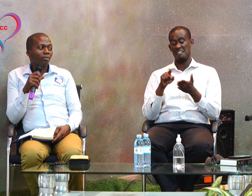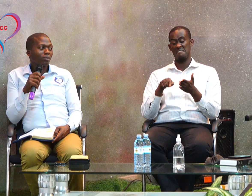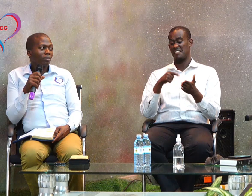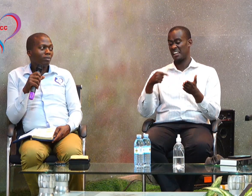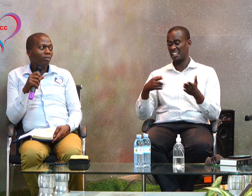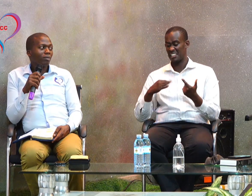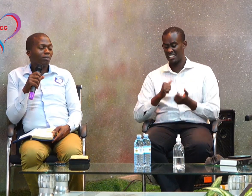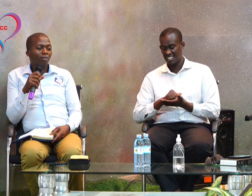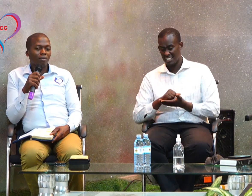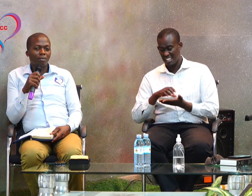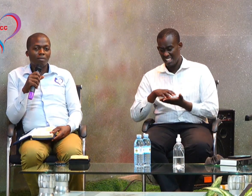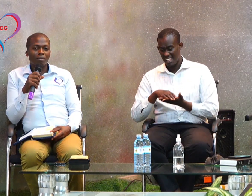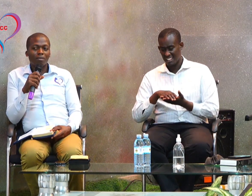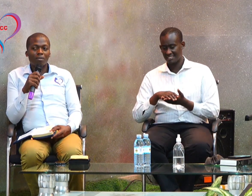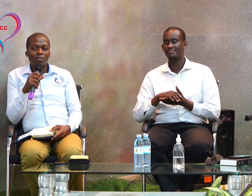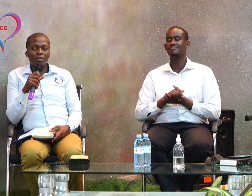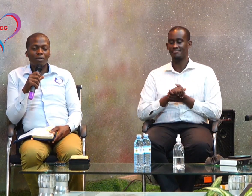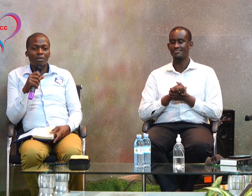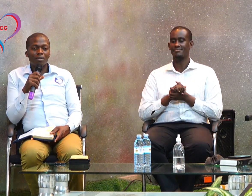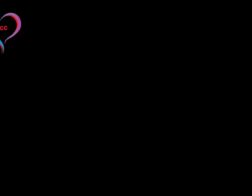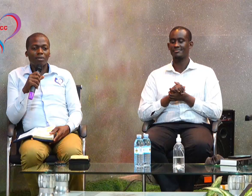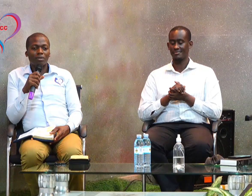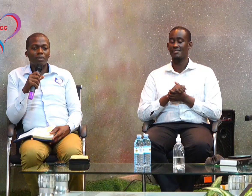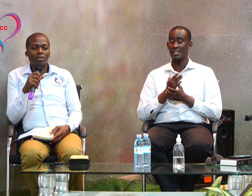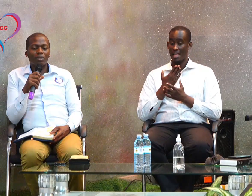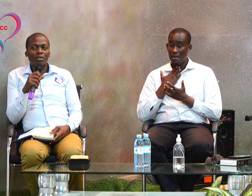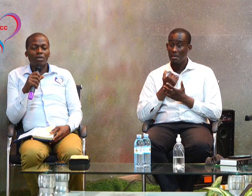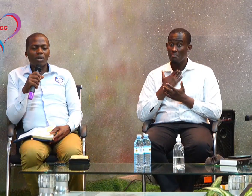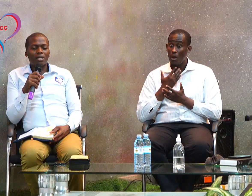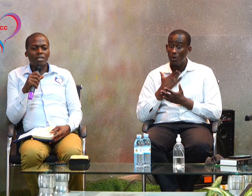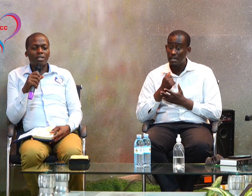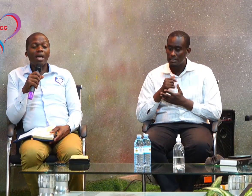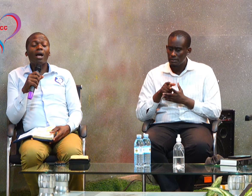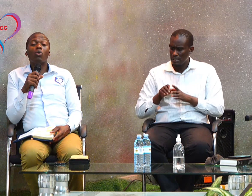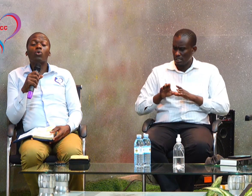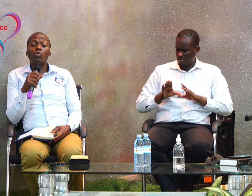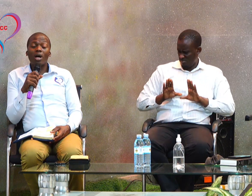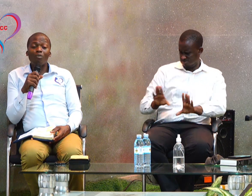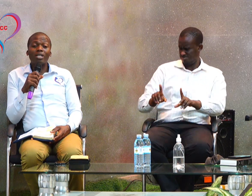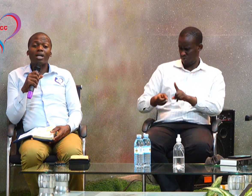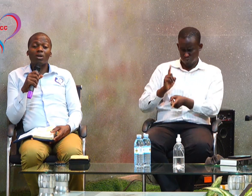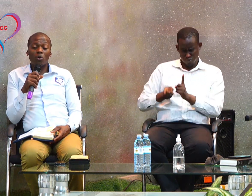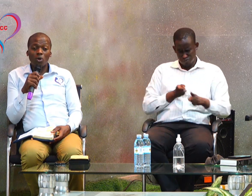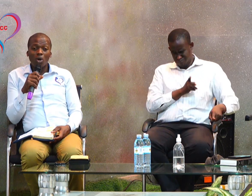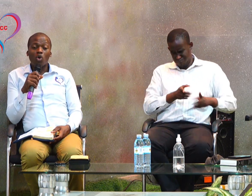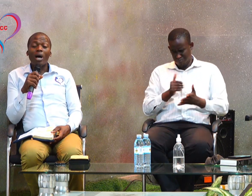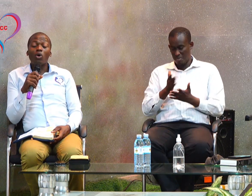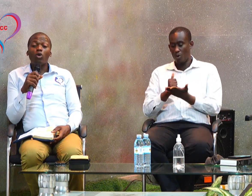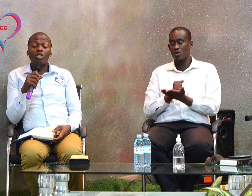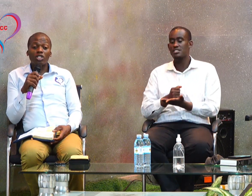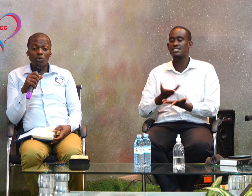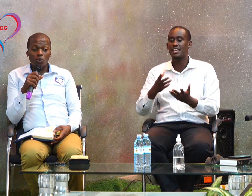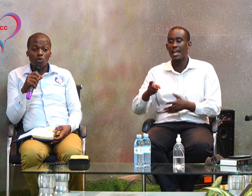I wanted like to run away from him because foolishness is contagious. It's like flu. Kati nayagala okudduka mwesaleko